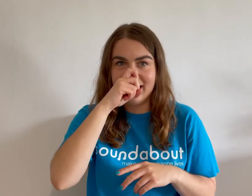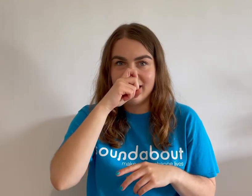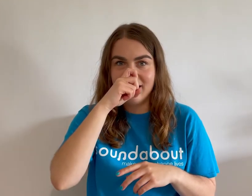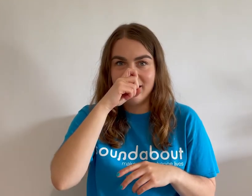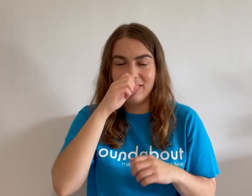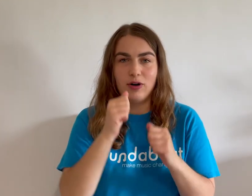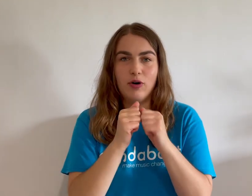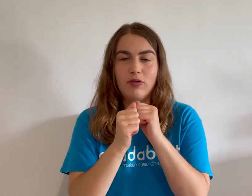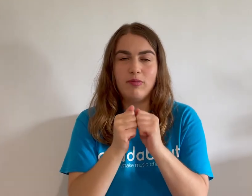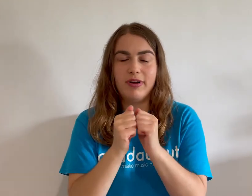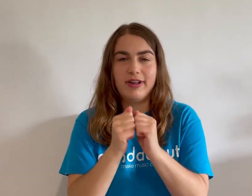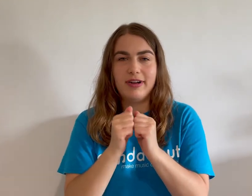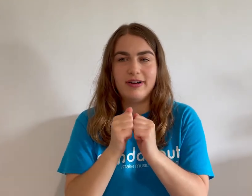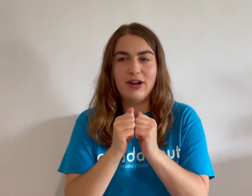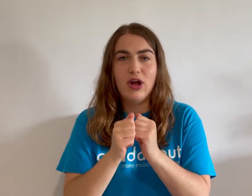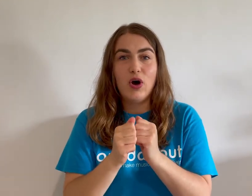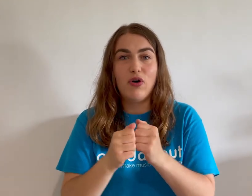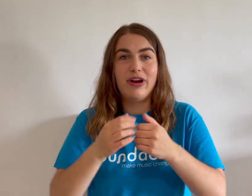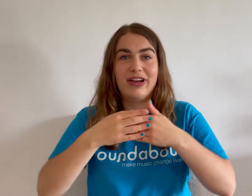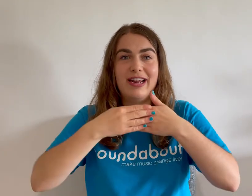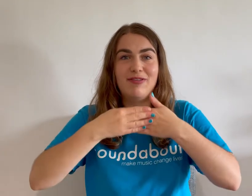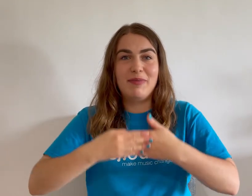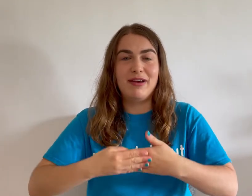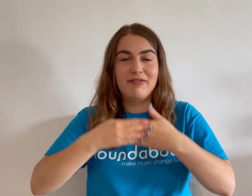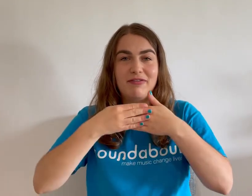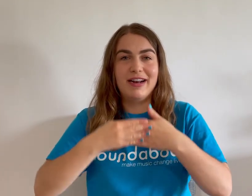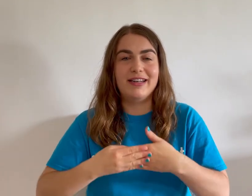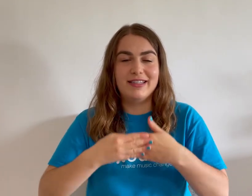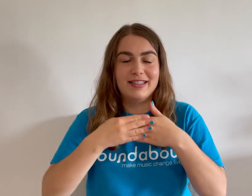sister or a brother, or it could even be a friend.